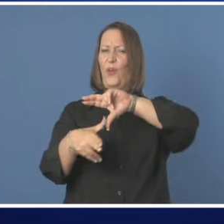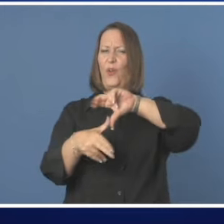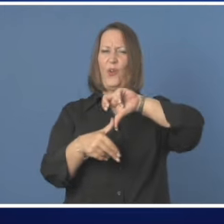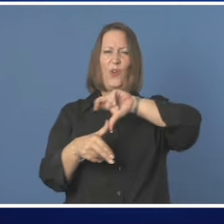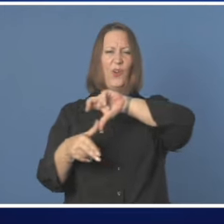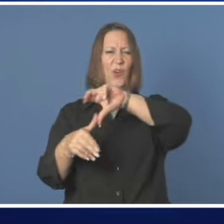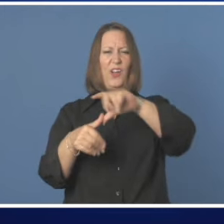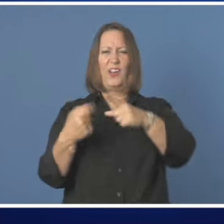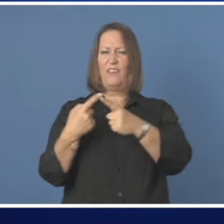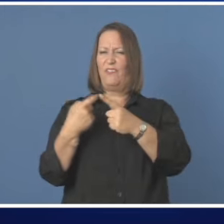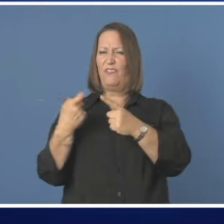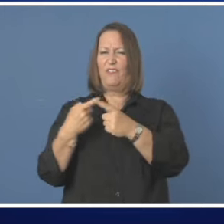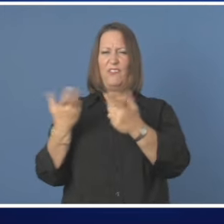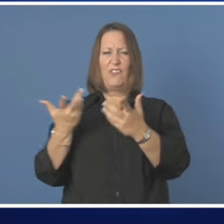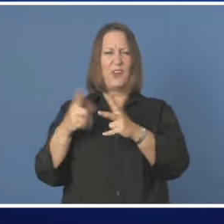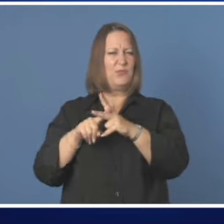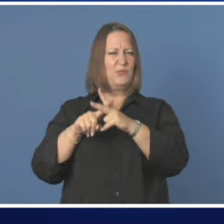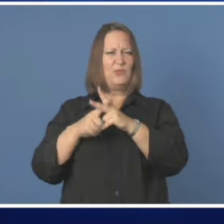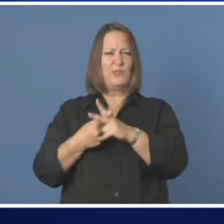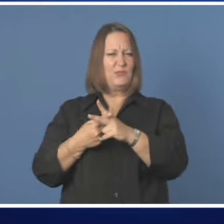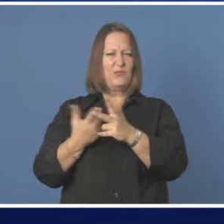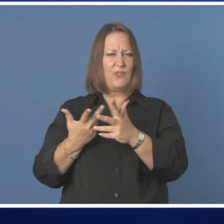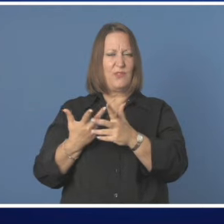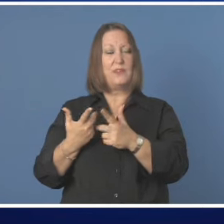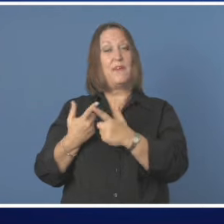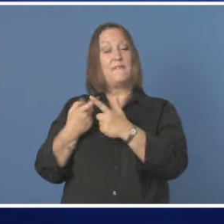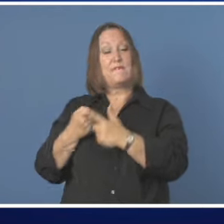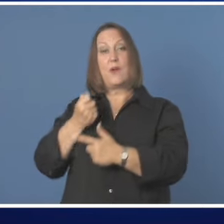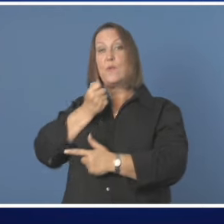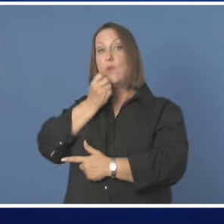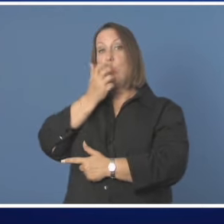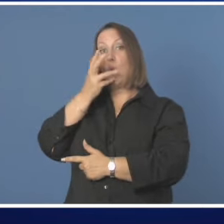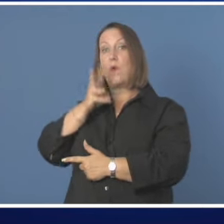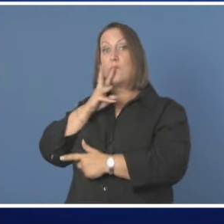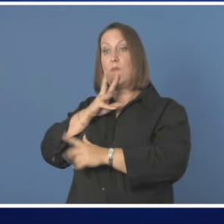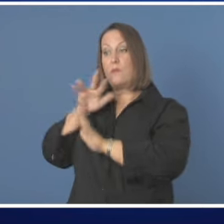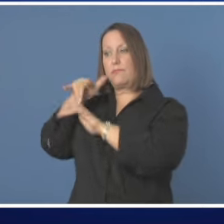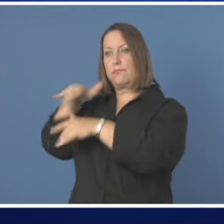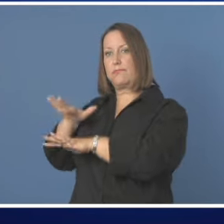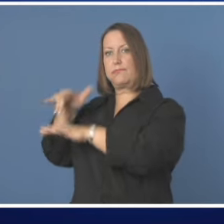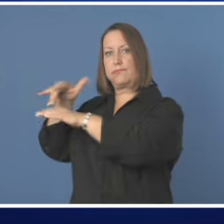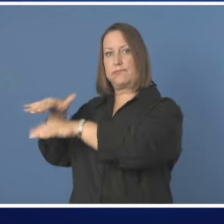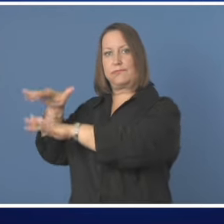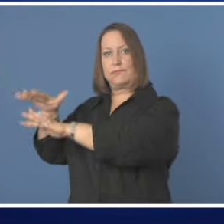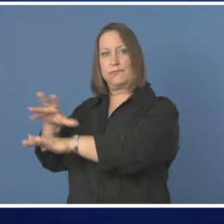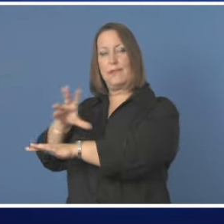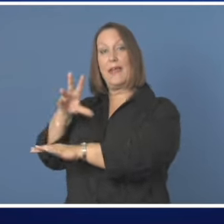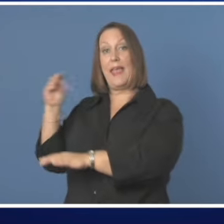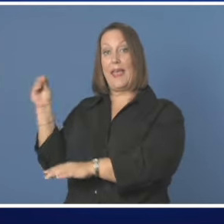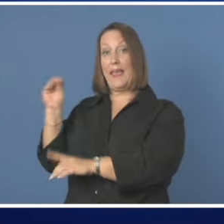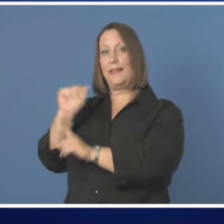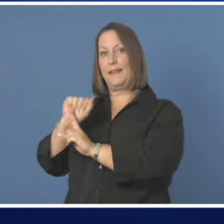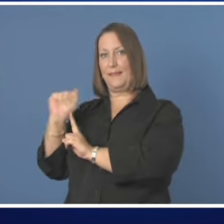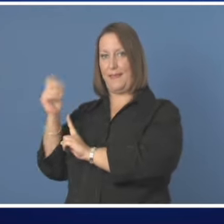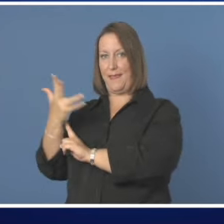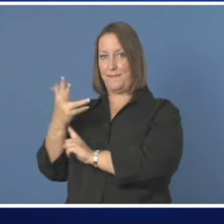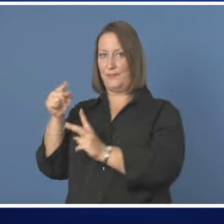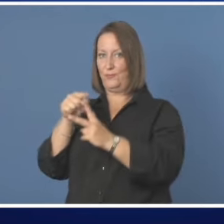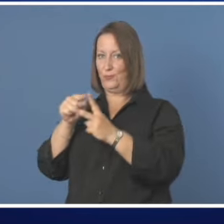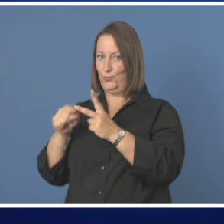Hurricanes are products of the tropical ocean and atmosphere. Powered by heat from the sea, they are